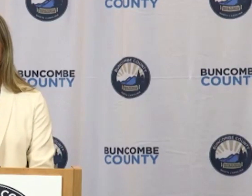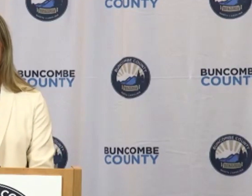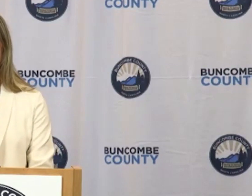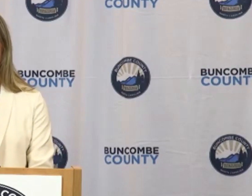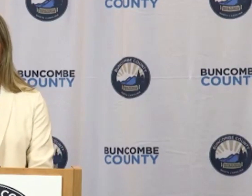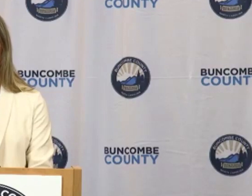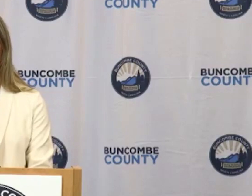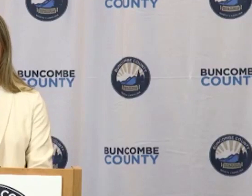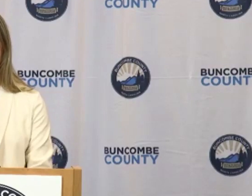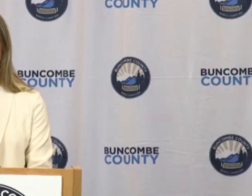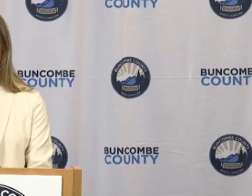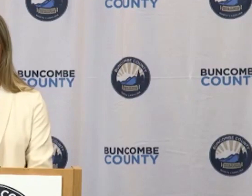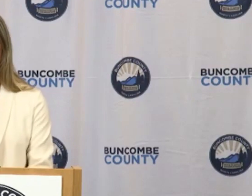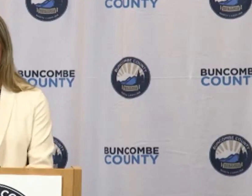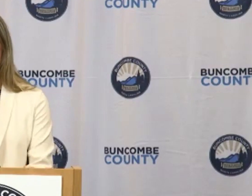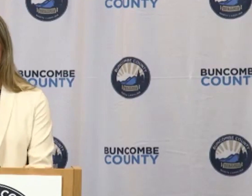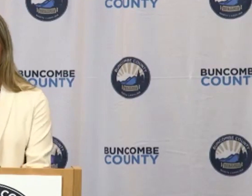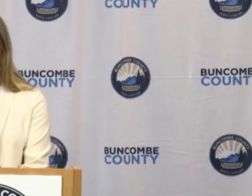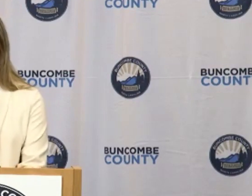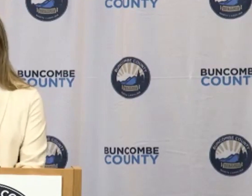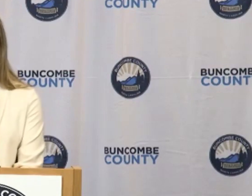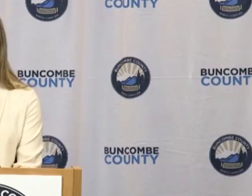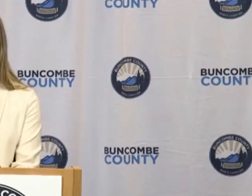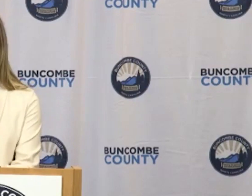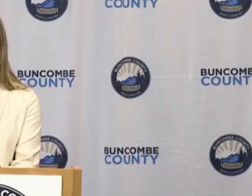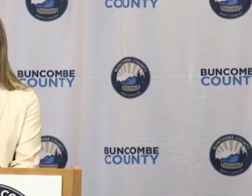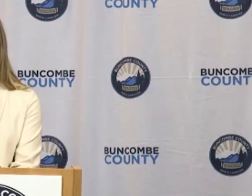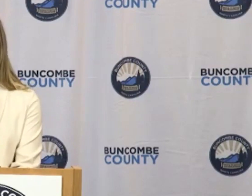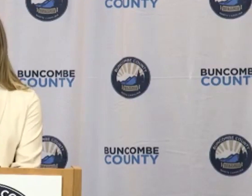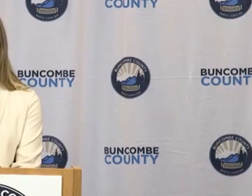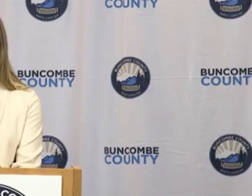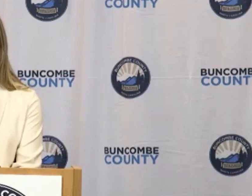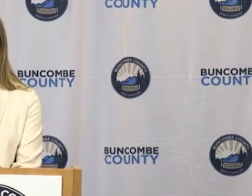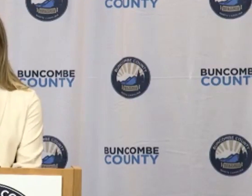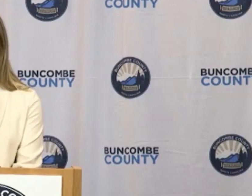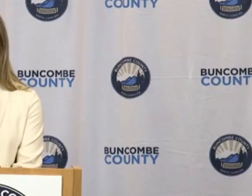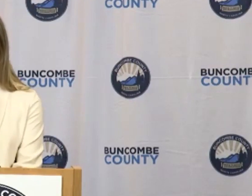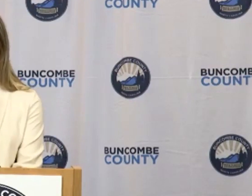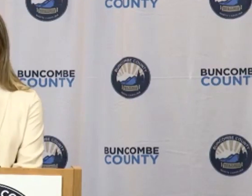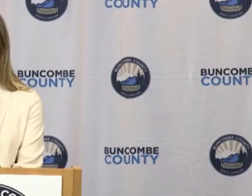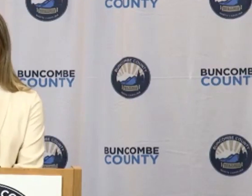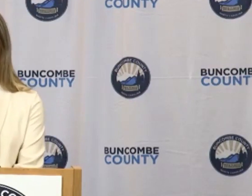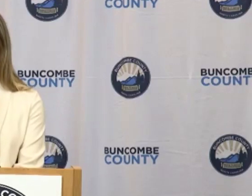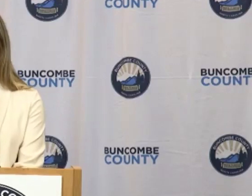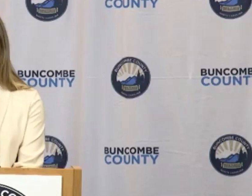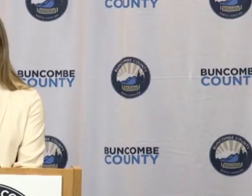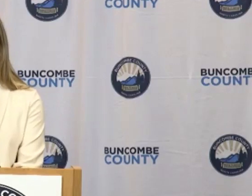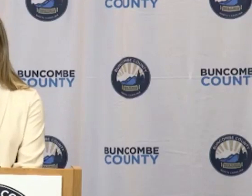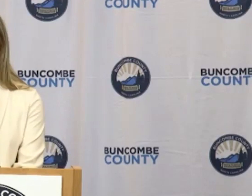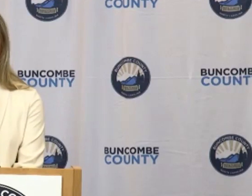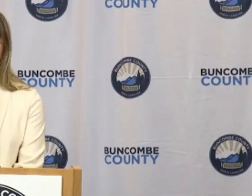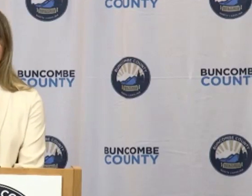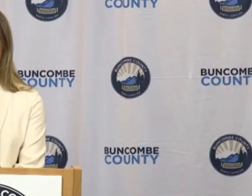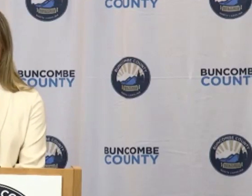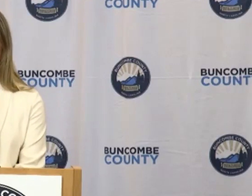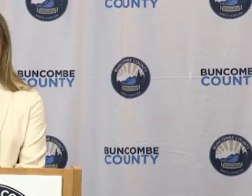public right-of-ways. If you are able to bring your debris to the right-of-way, the public right-of-way, you do not have to